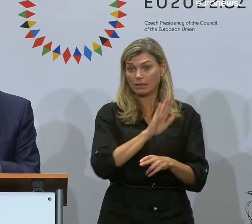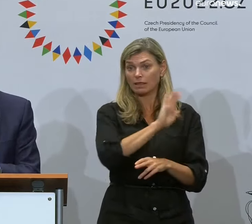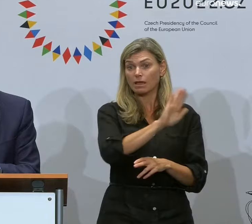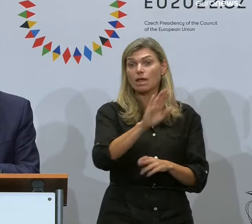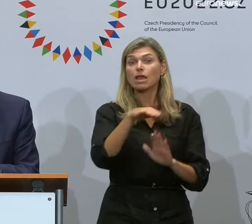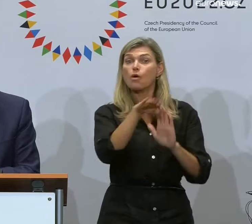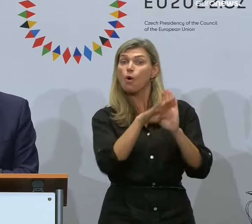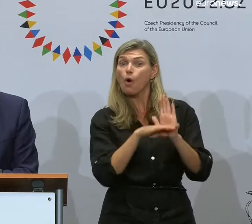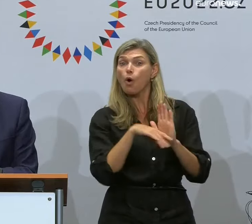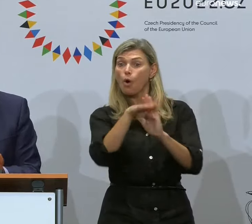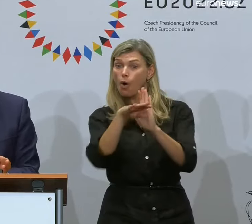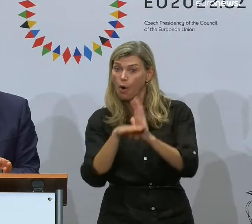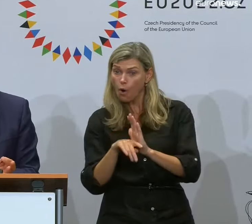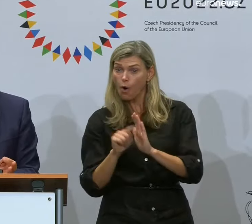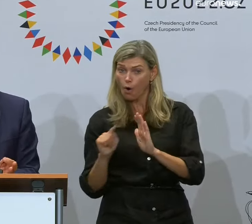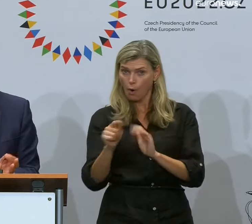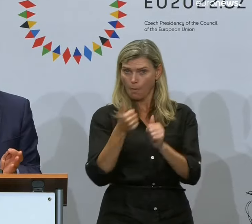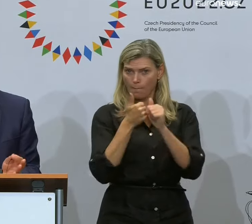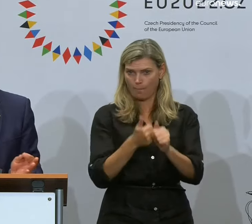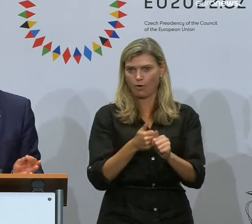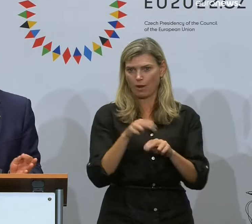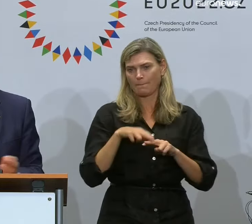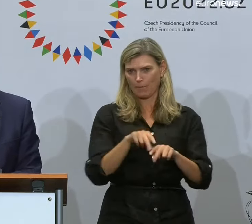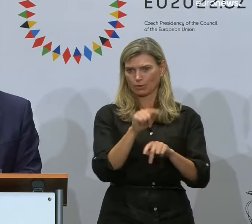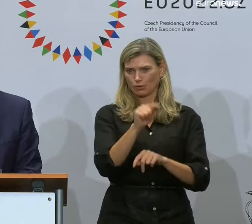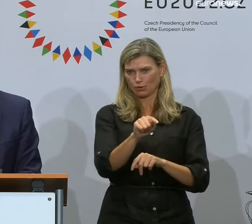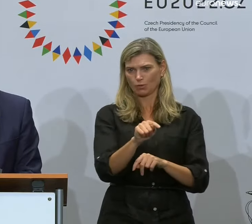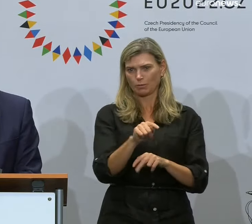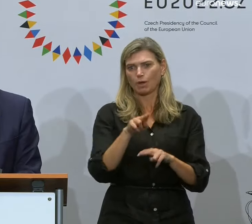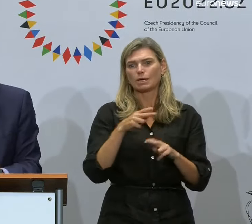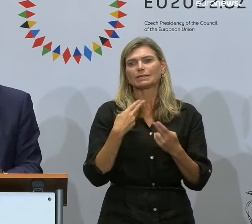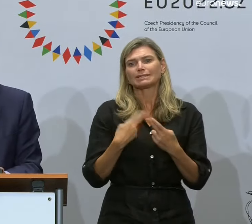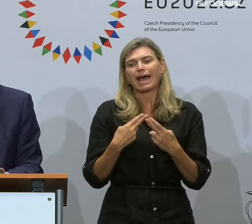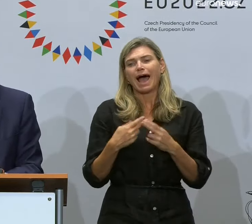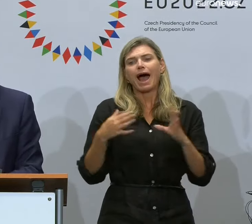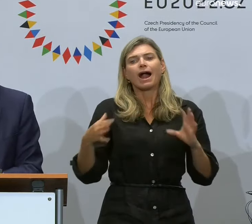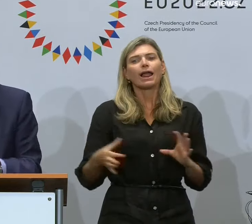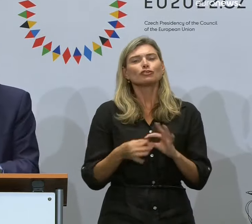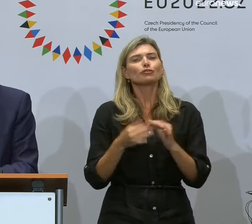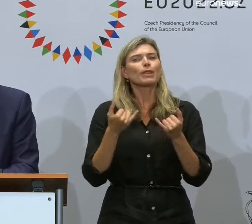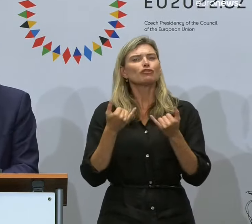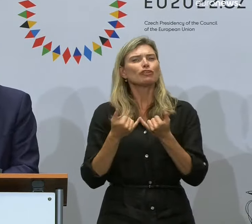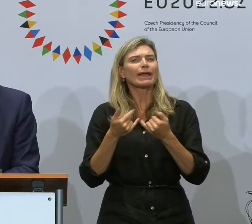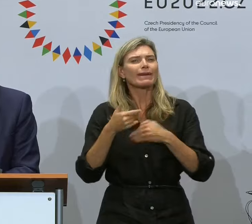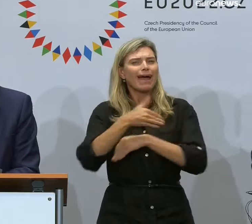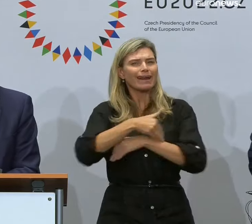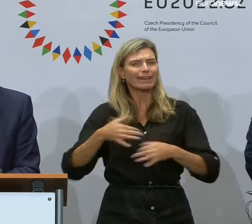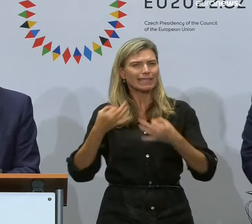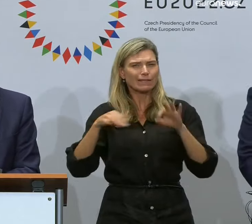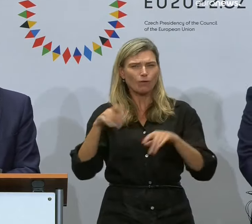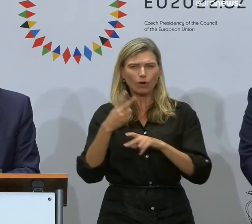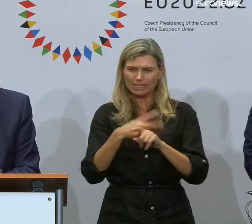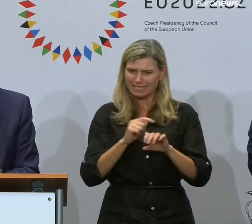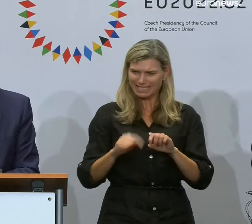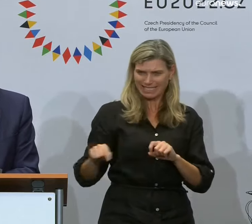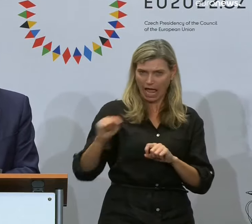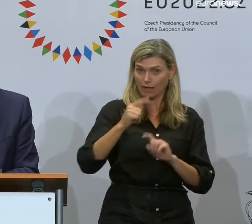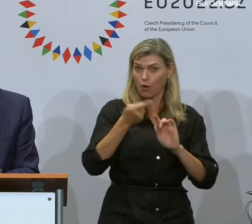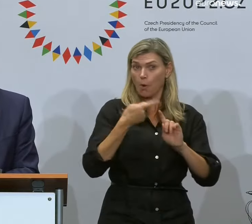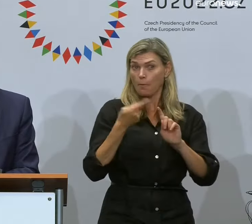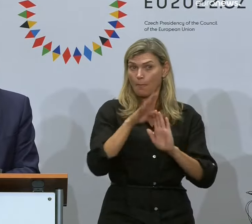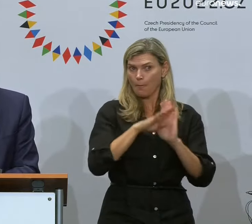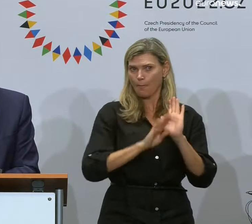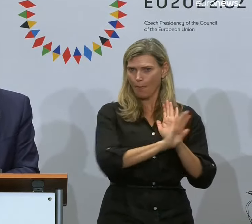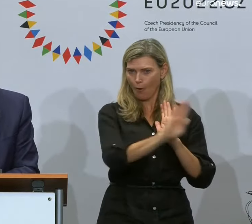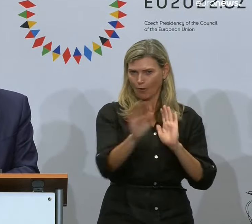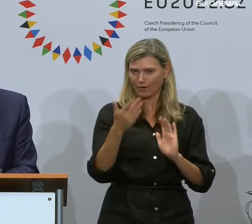in the framework of the Schengen Visa Code. So what's going to happen? It's going to happen that the process of delivering visas